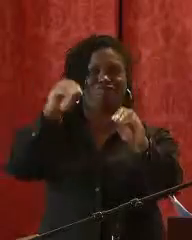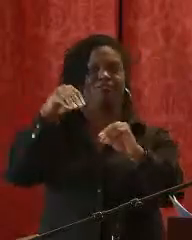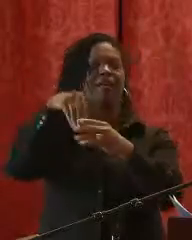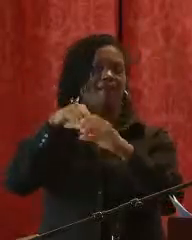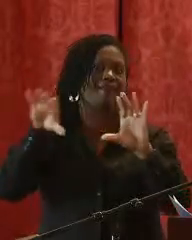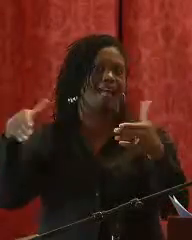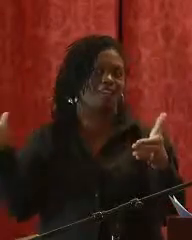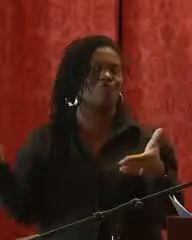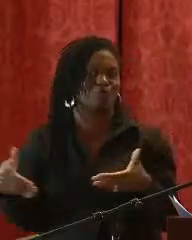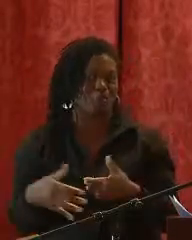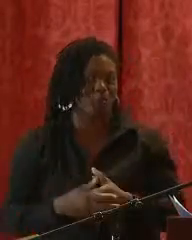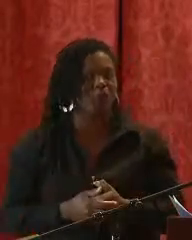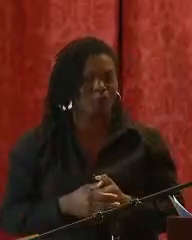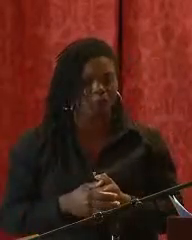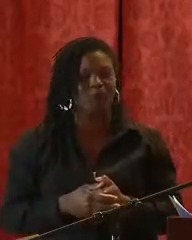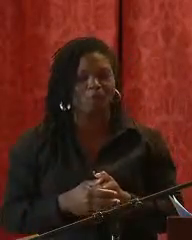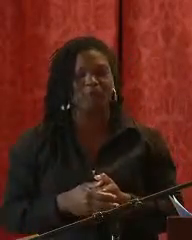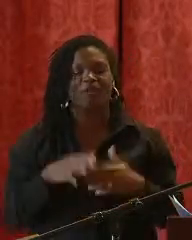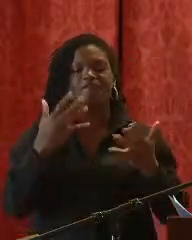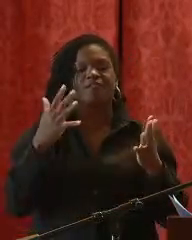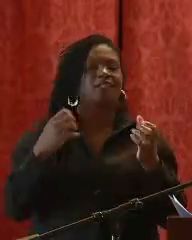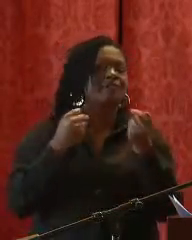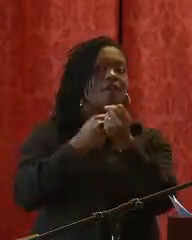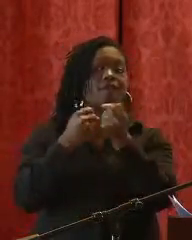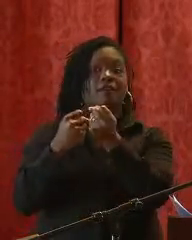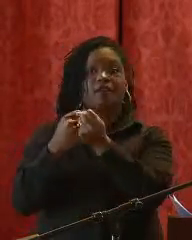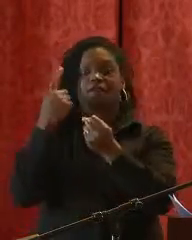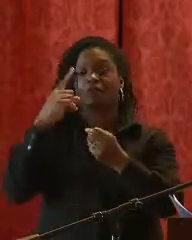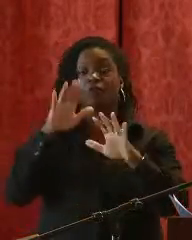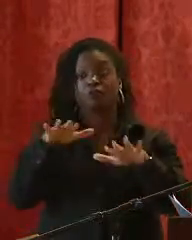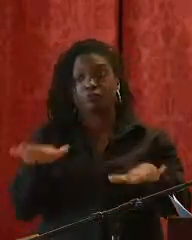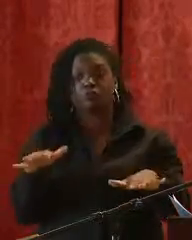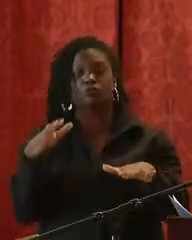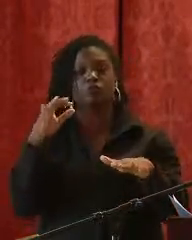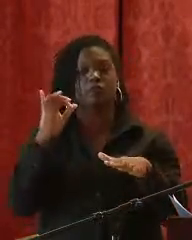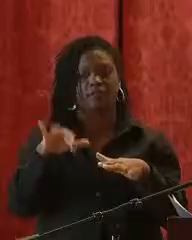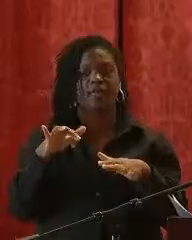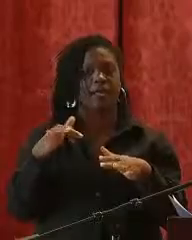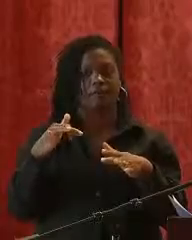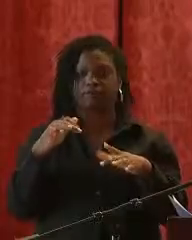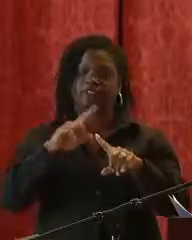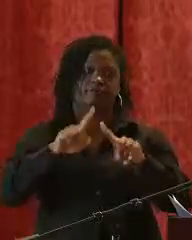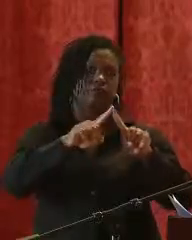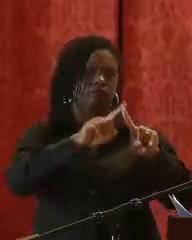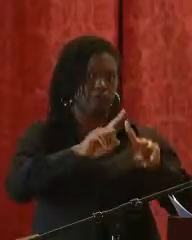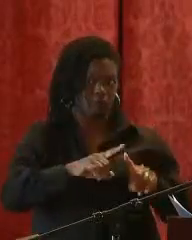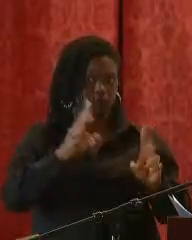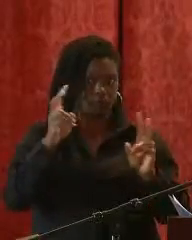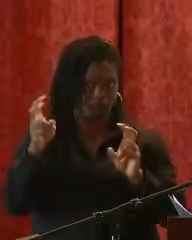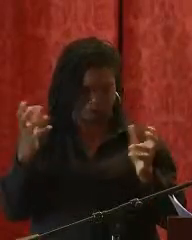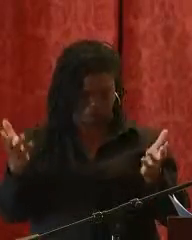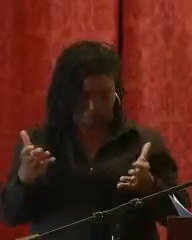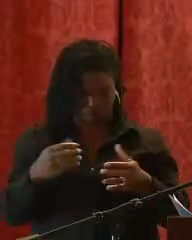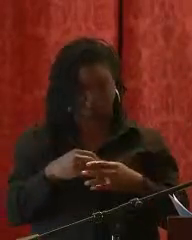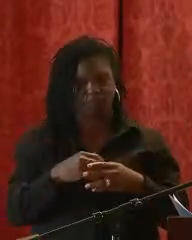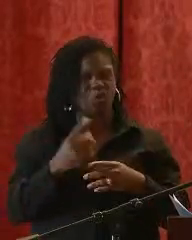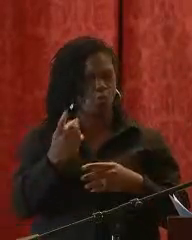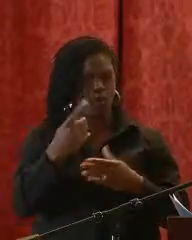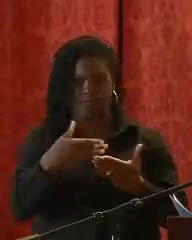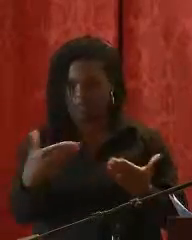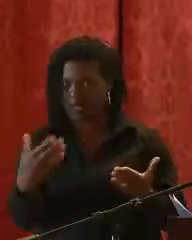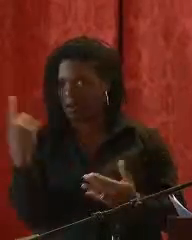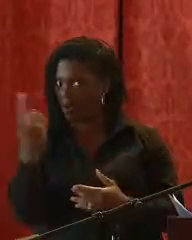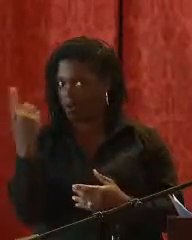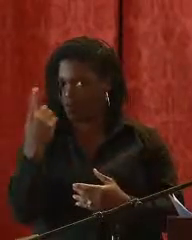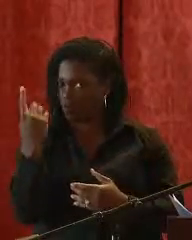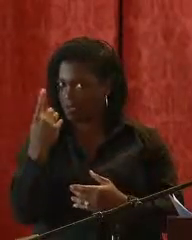has advocated for many children and for numerous issues affecting our children, one thing is always a constant in her